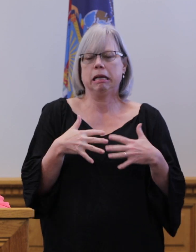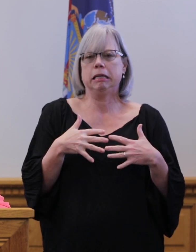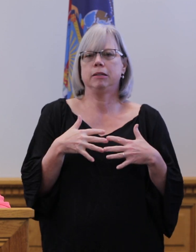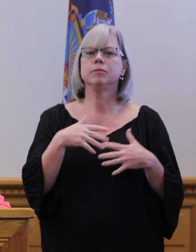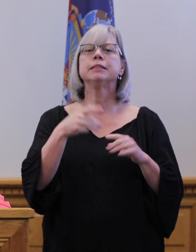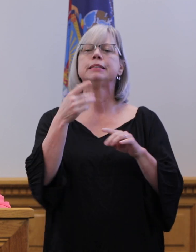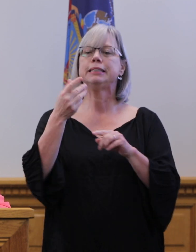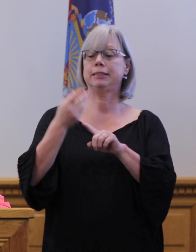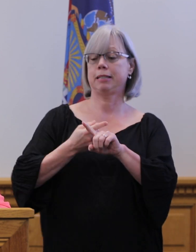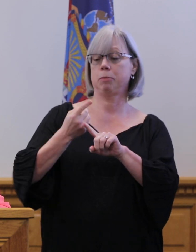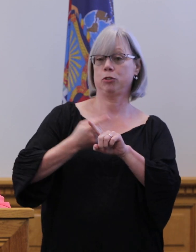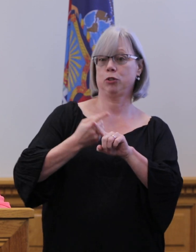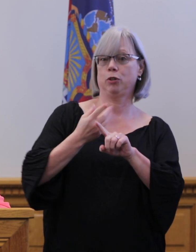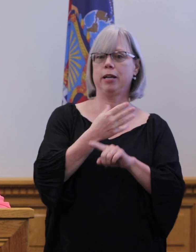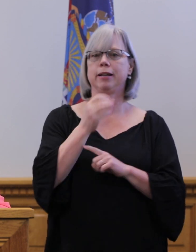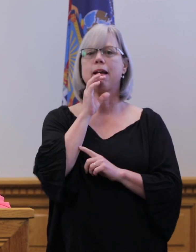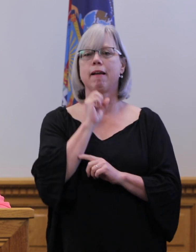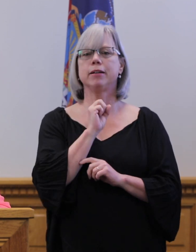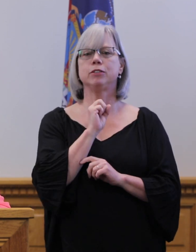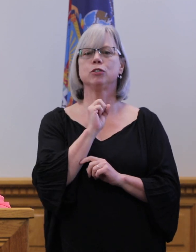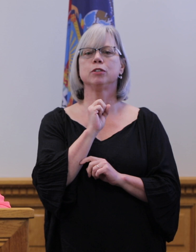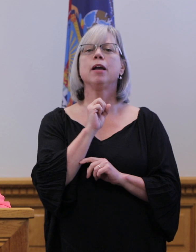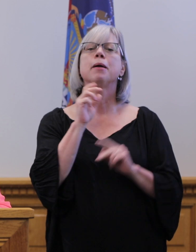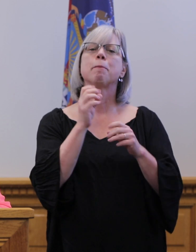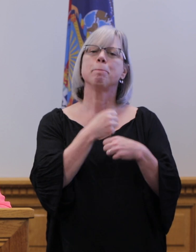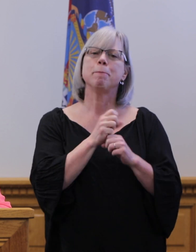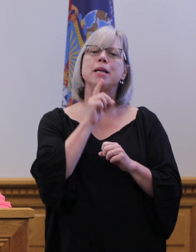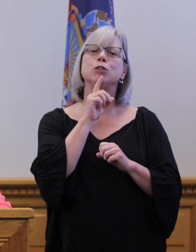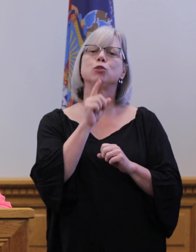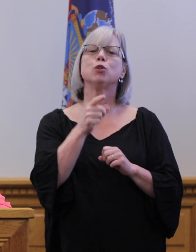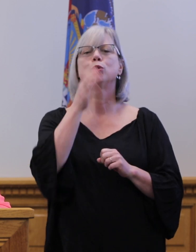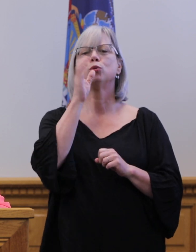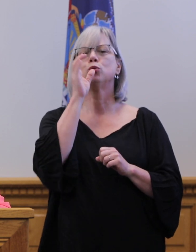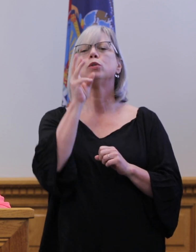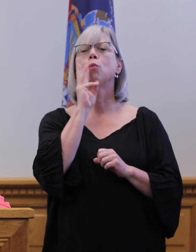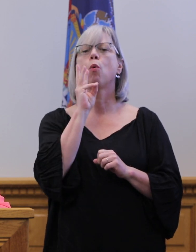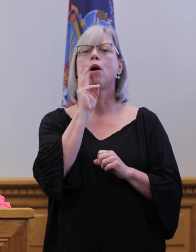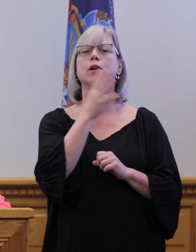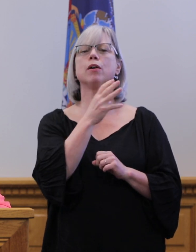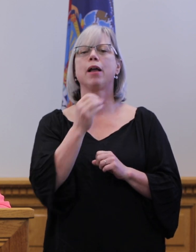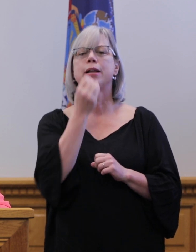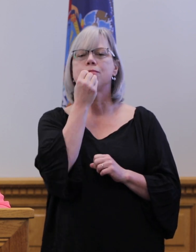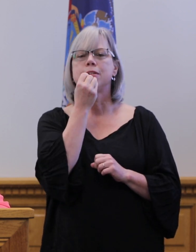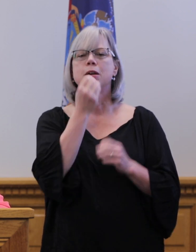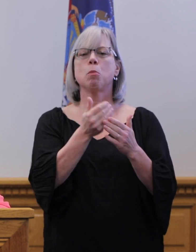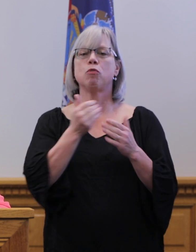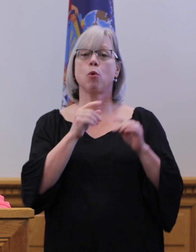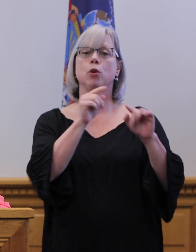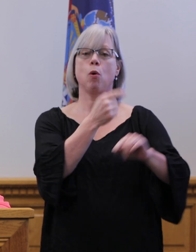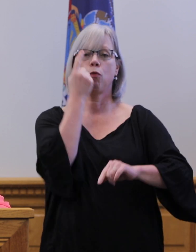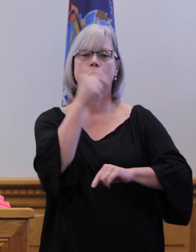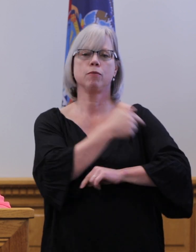age. People should make sure that they are well hydrated and have eaten before they get to their vaccination. They should also dress in